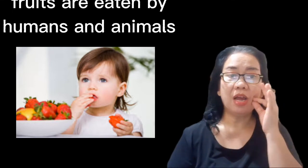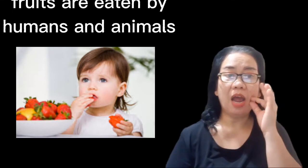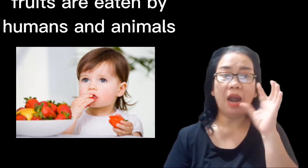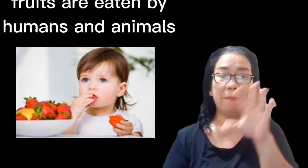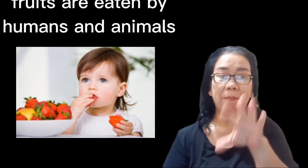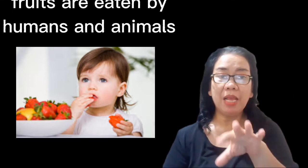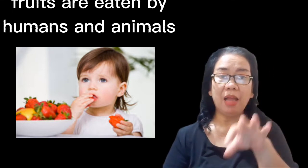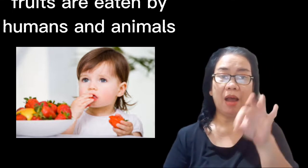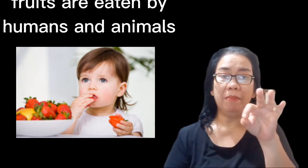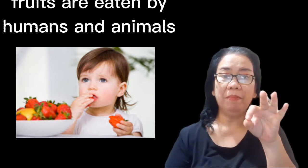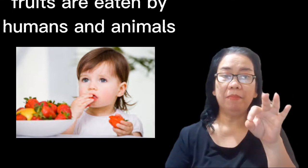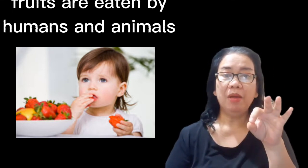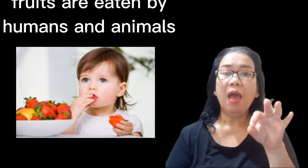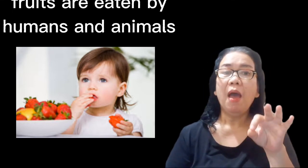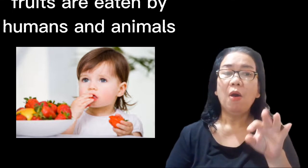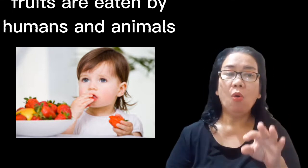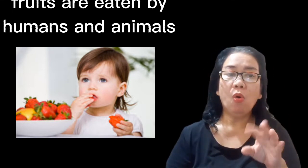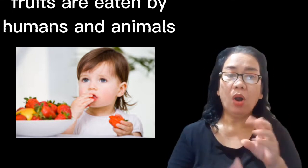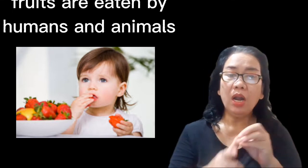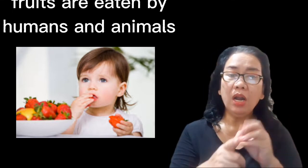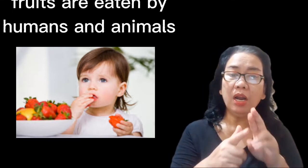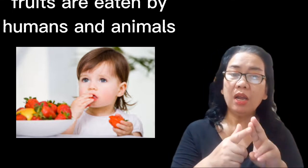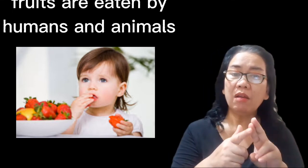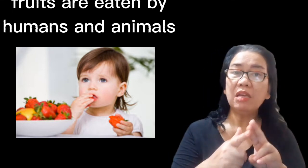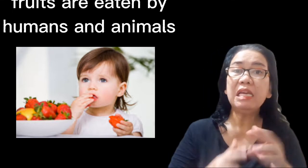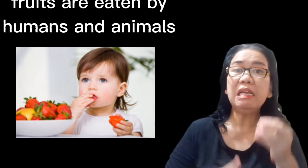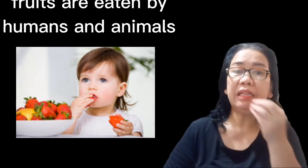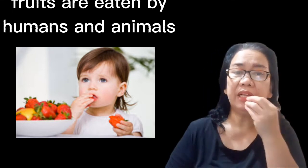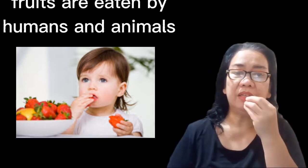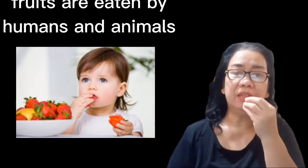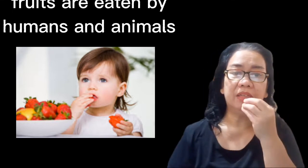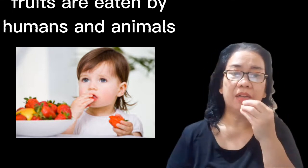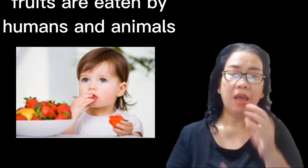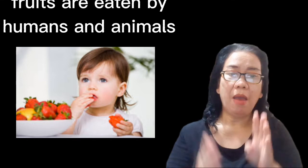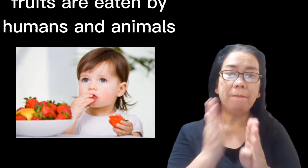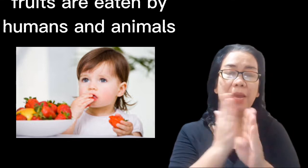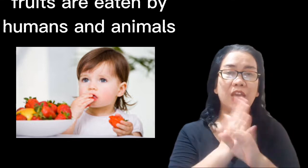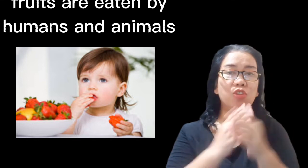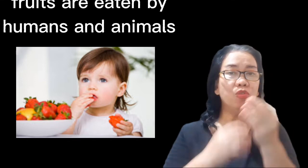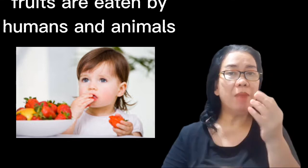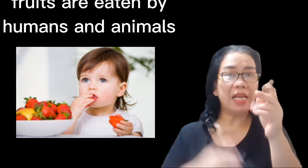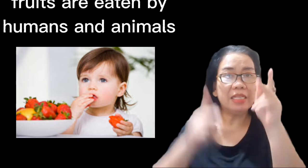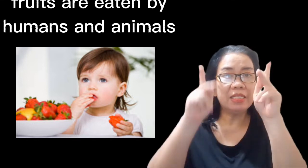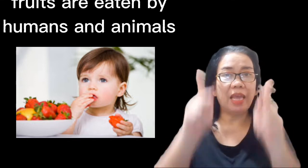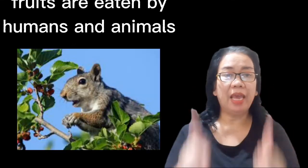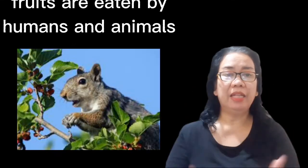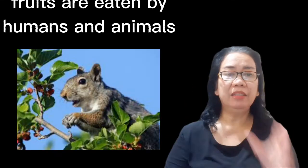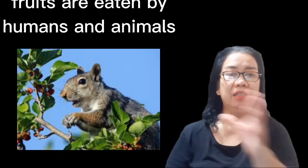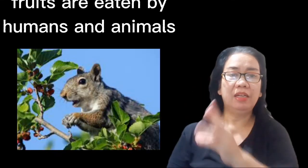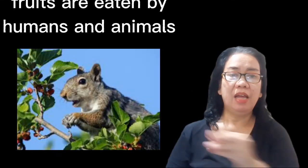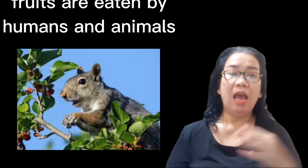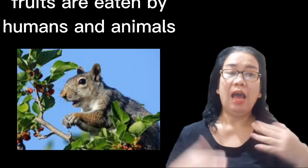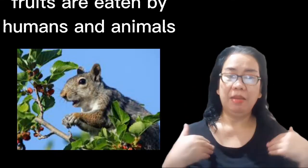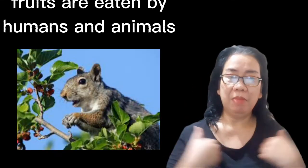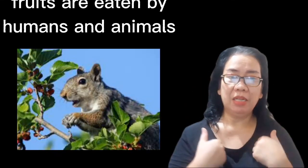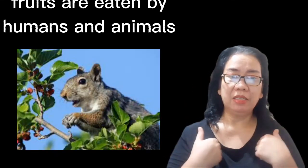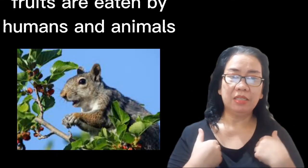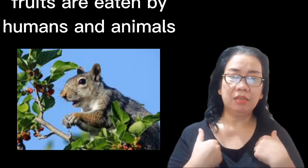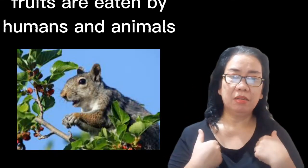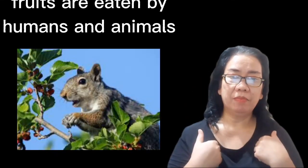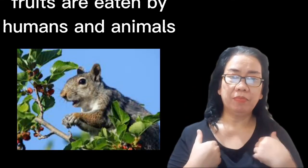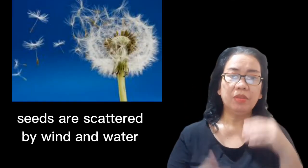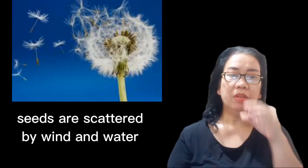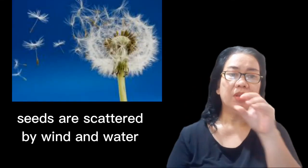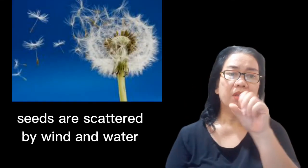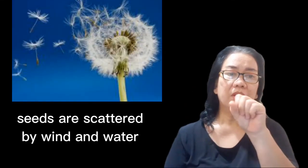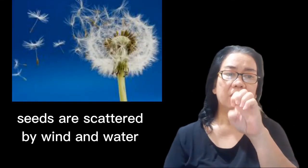fruits are picked up or eaten by humans and animals.